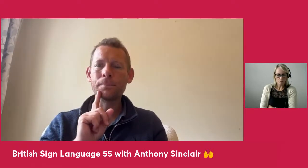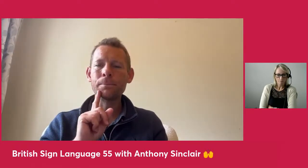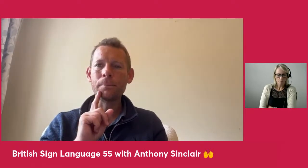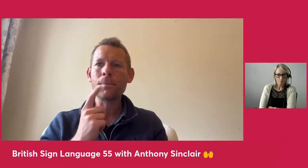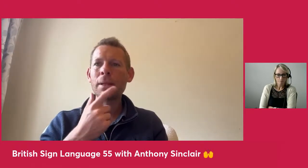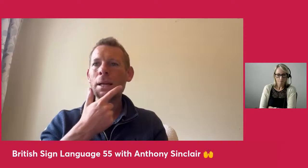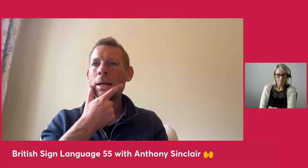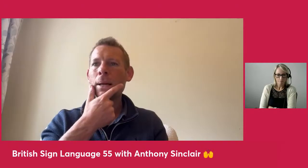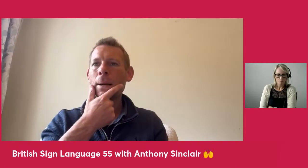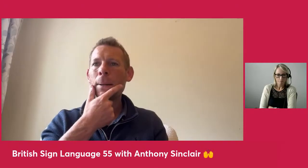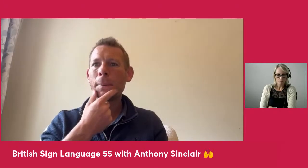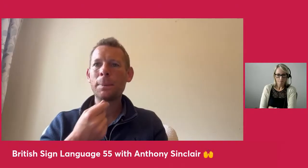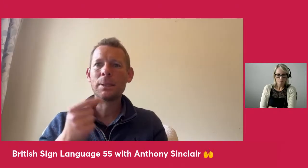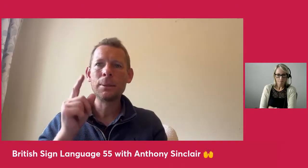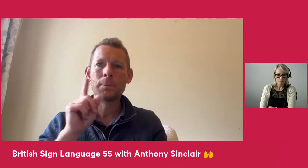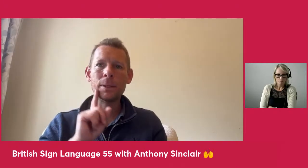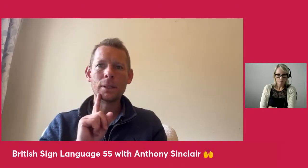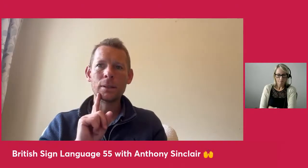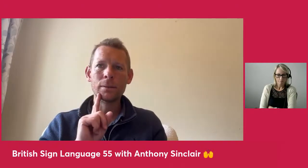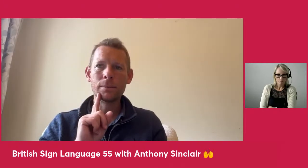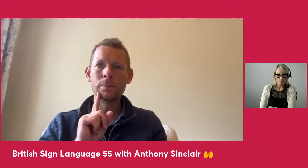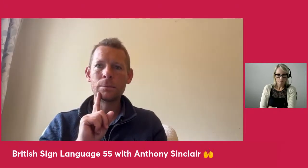people.